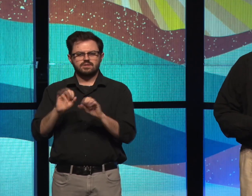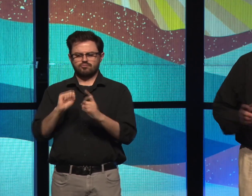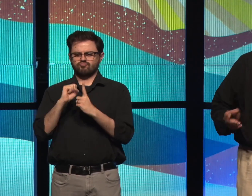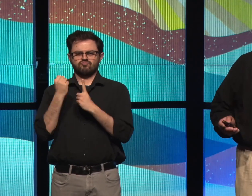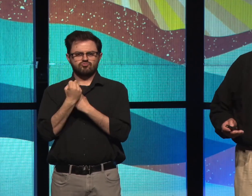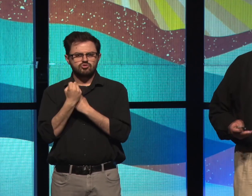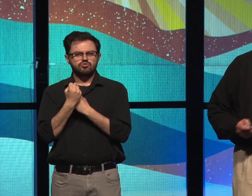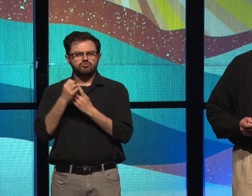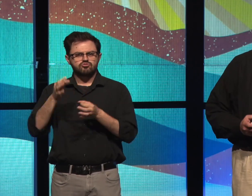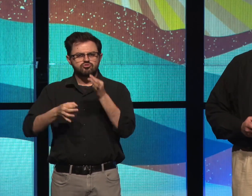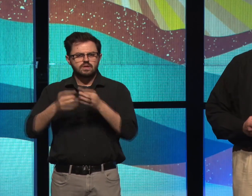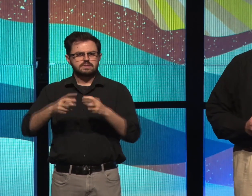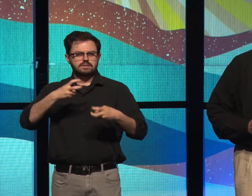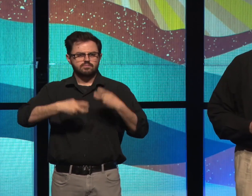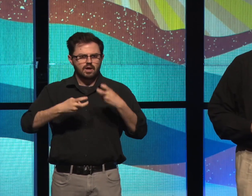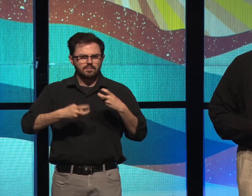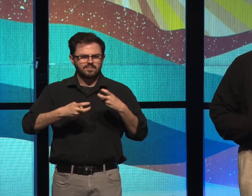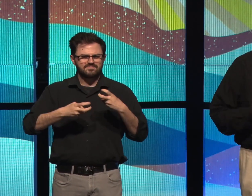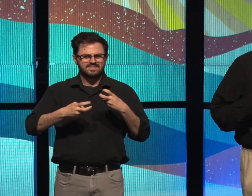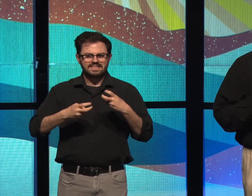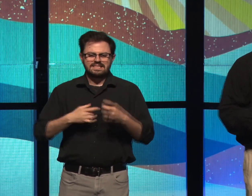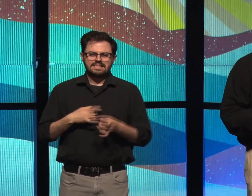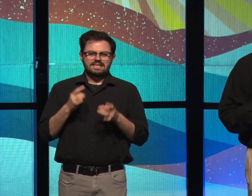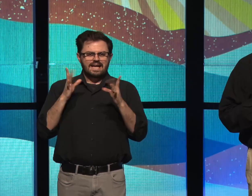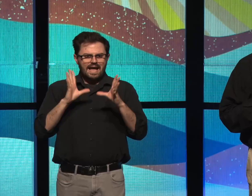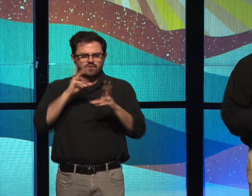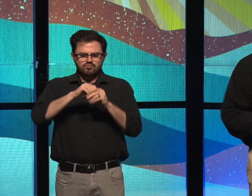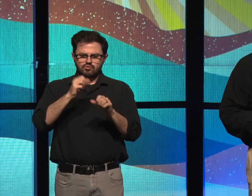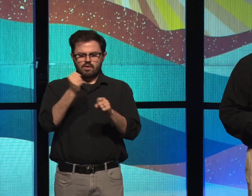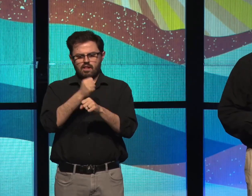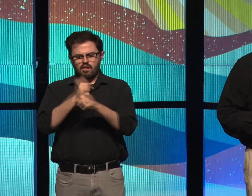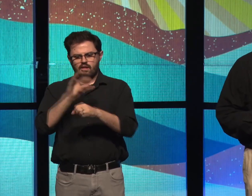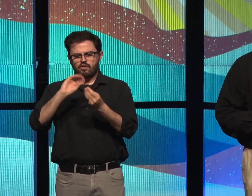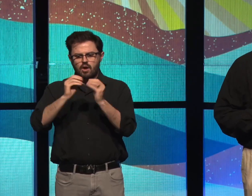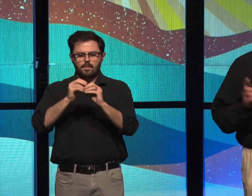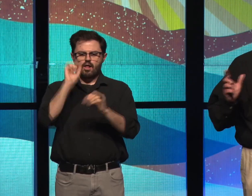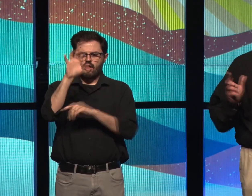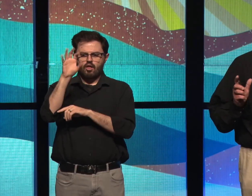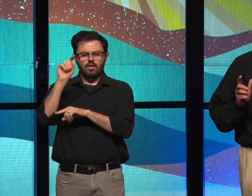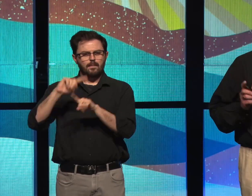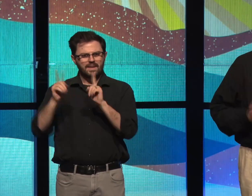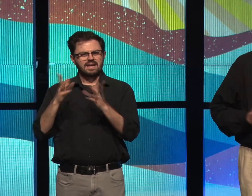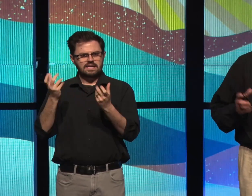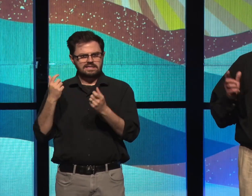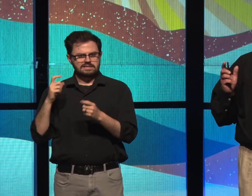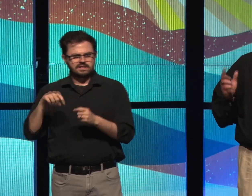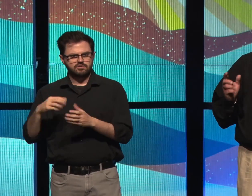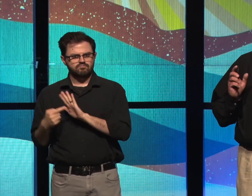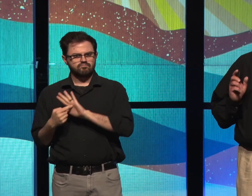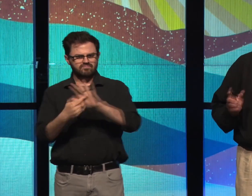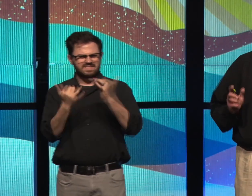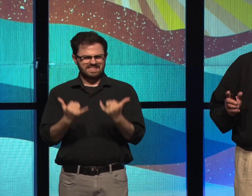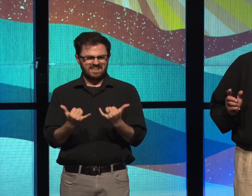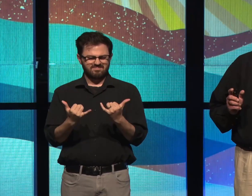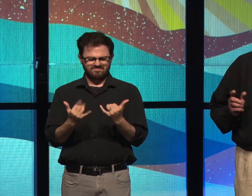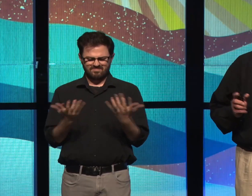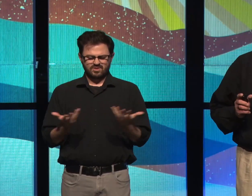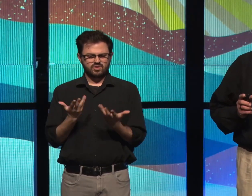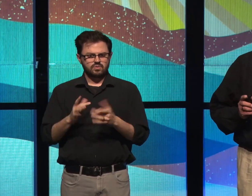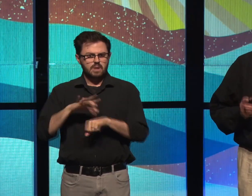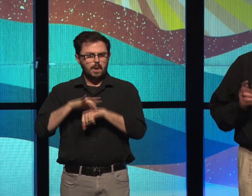right? These show the reality of poverty. On planet Earth, right? Let's look globally. There are at least